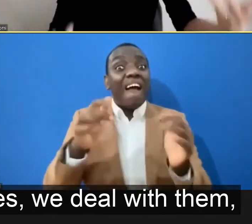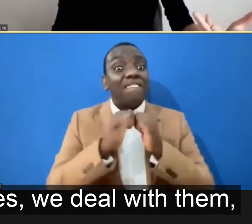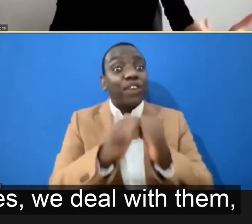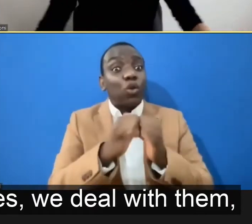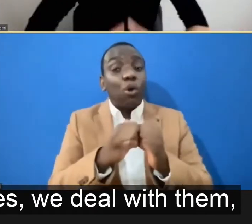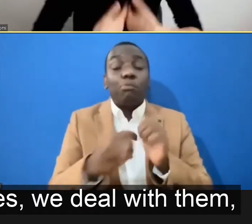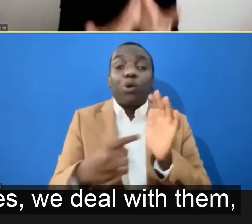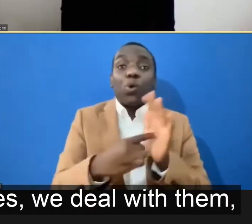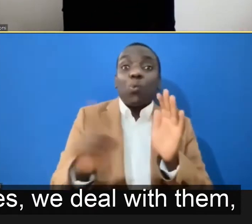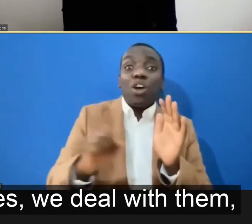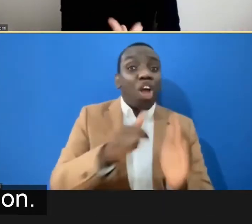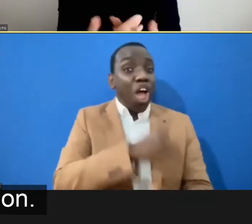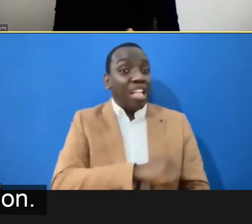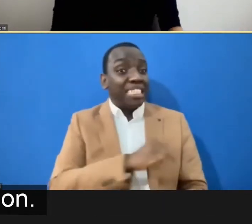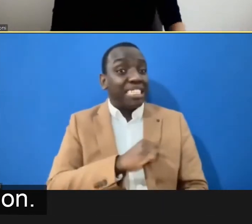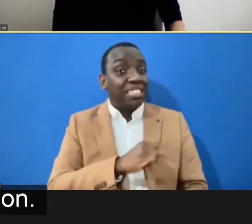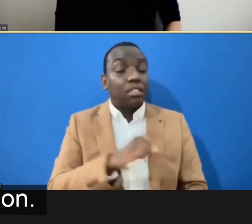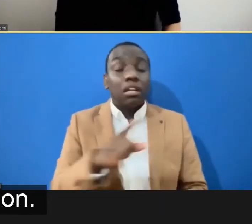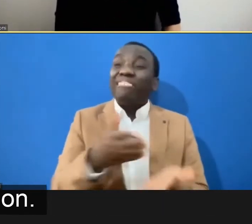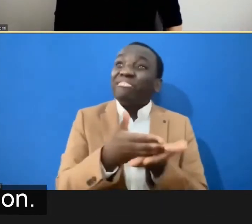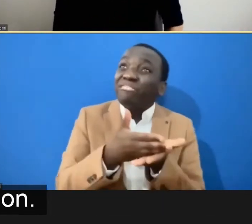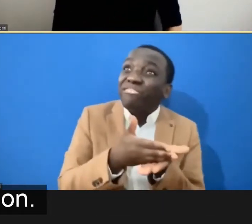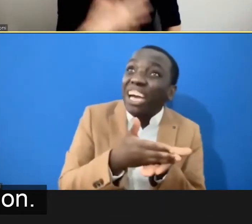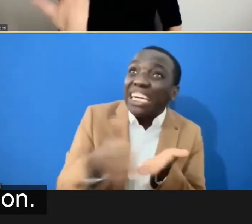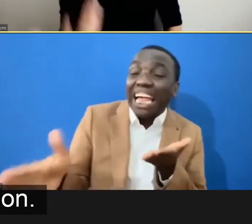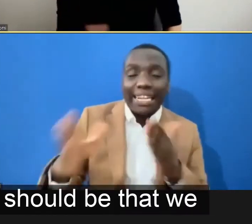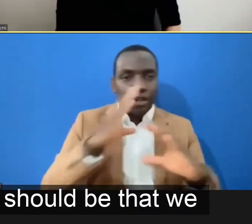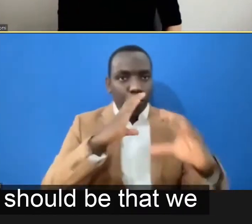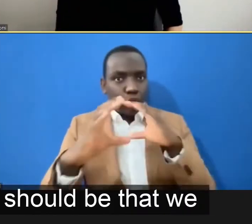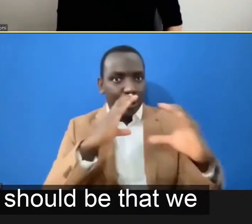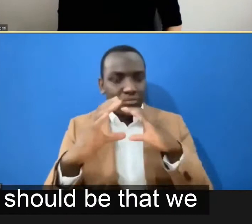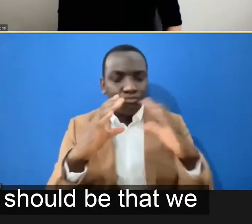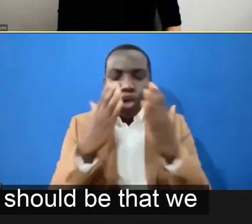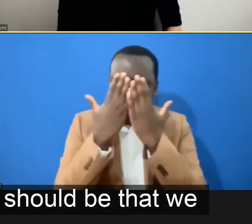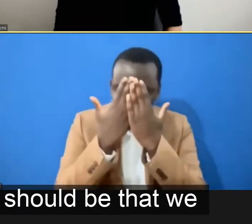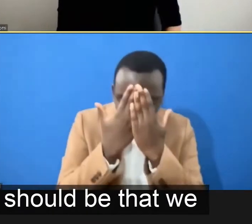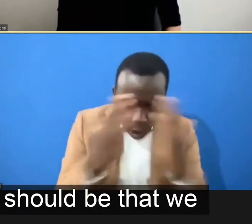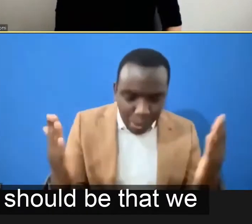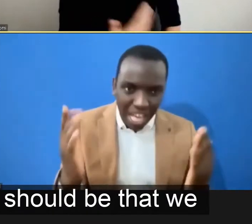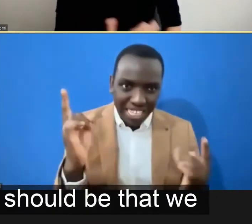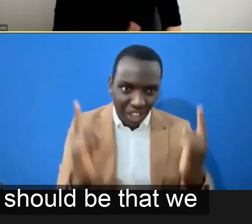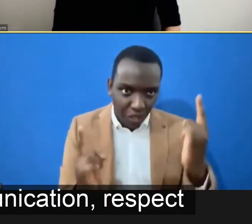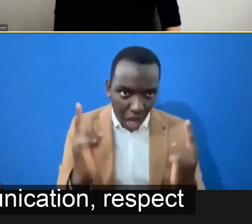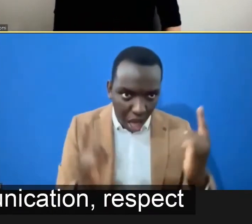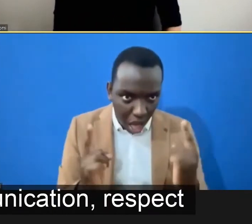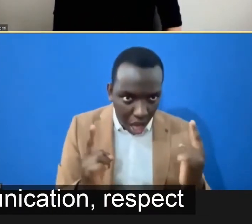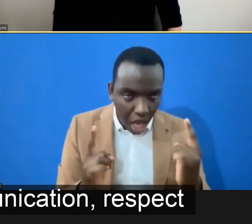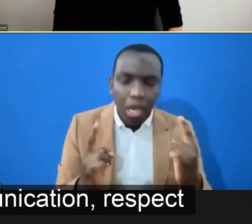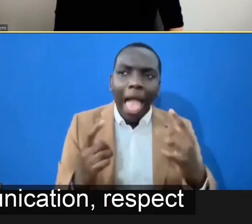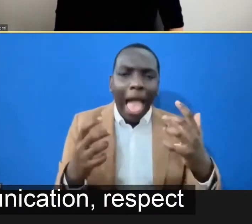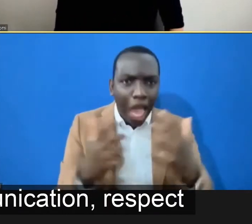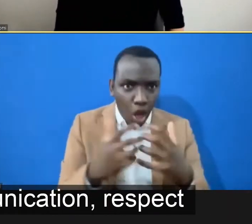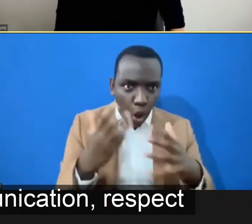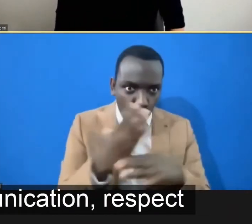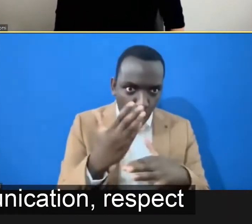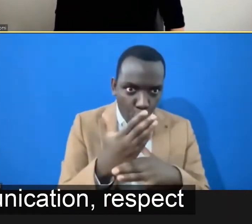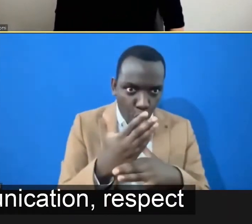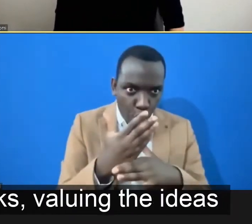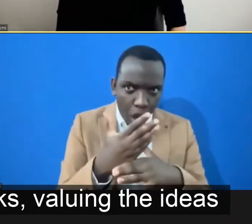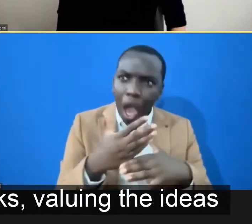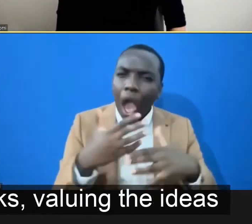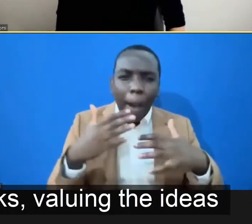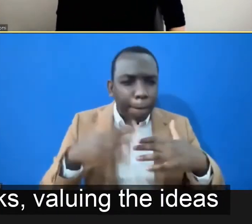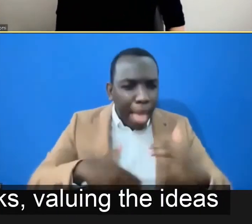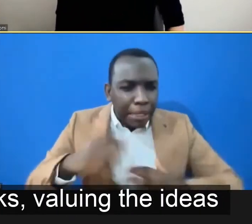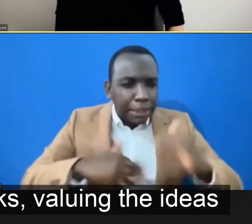raise the issues, we deal with them and we move on. So I would say that our core values should be that we value honesty, clear communication, respect